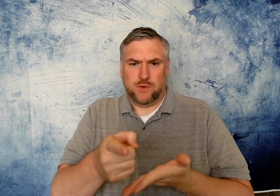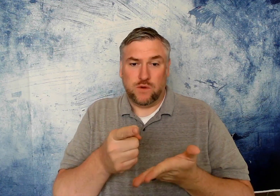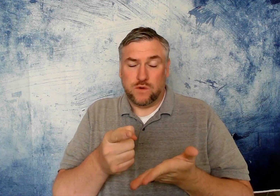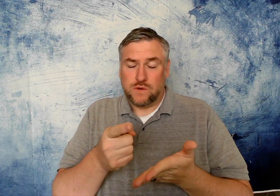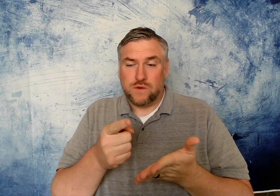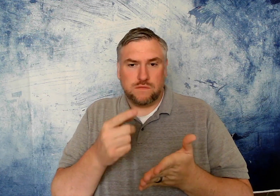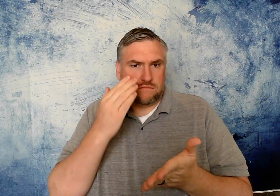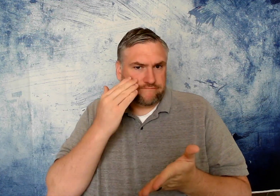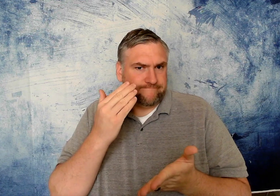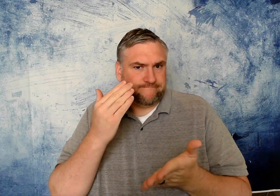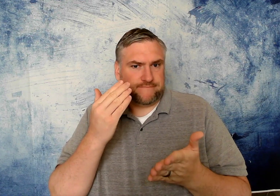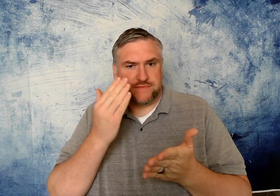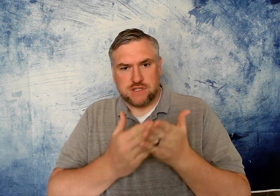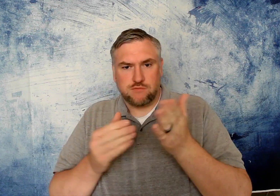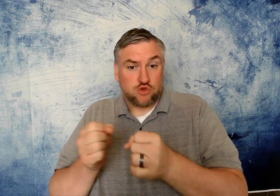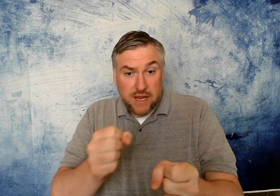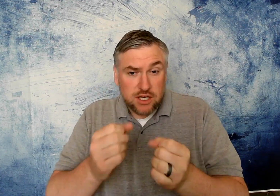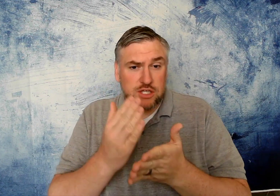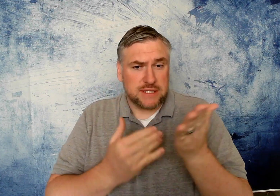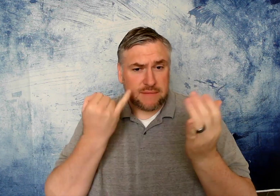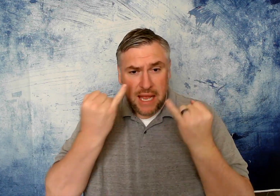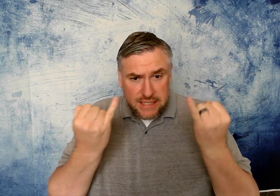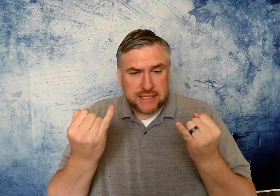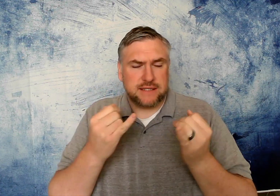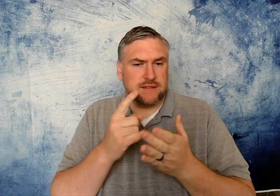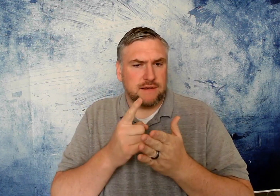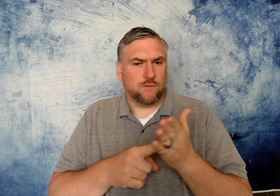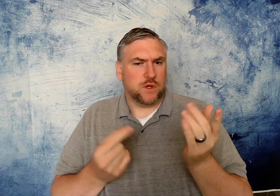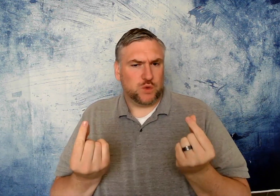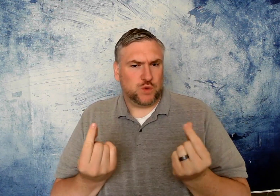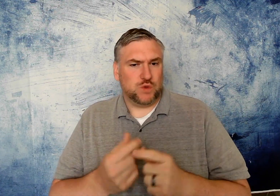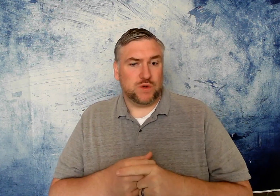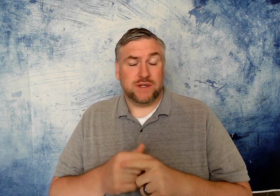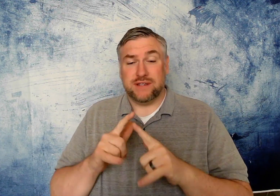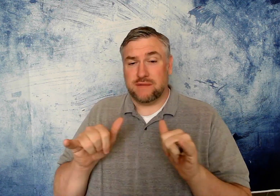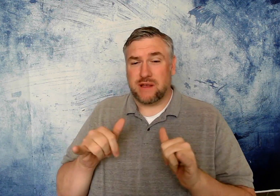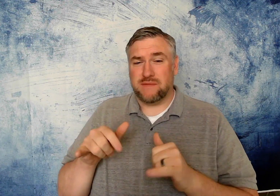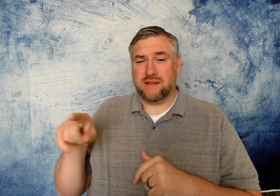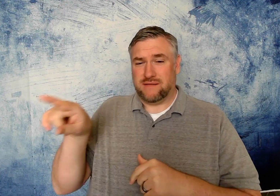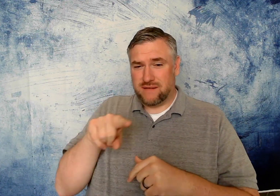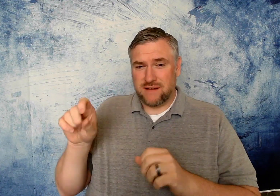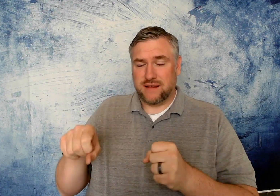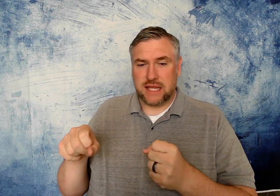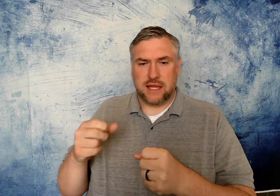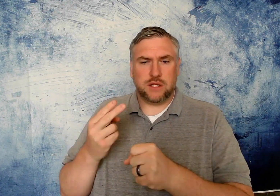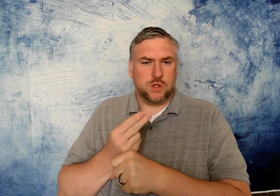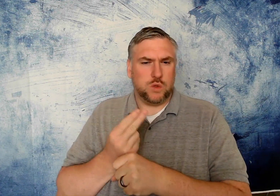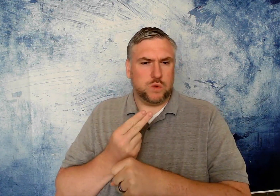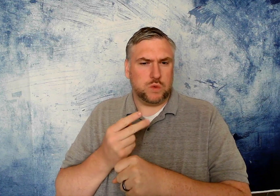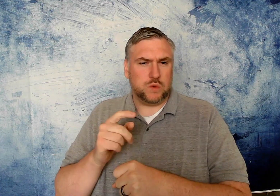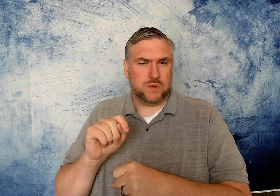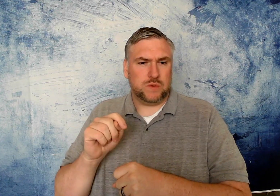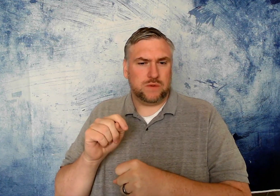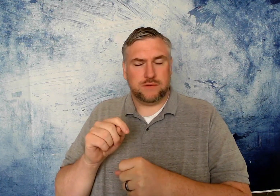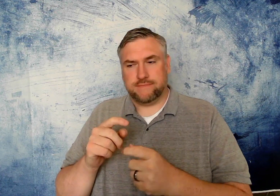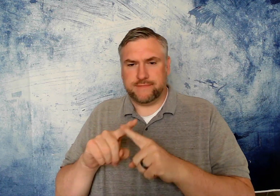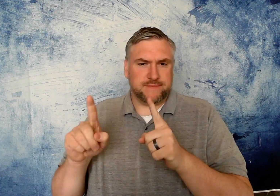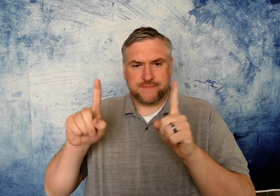They'll be able to help you know some strategies and some ideas of what you can do, and at the same time, they can use